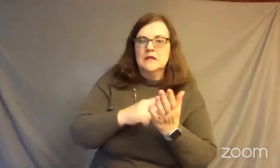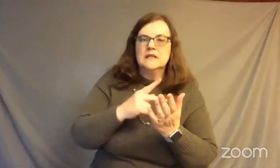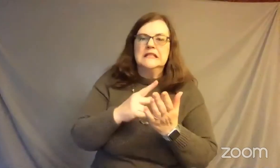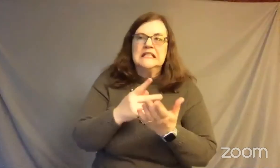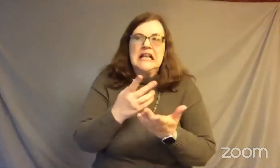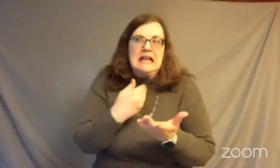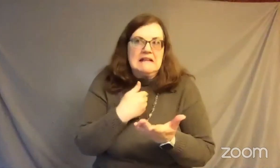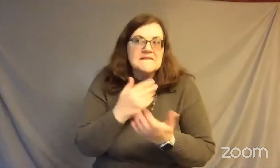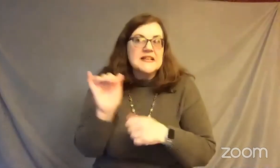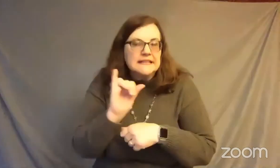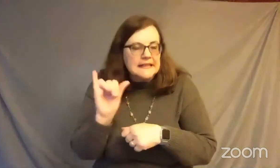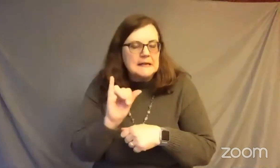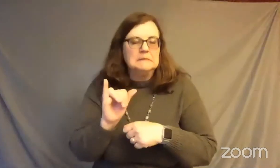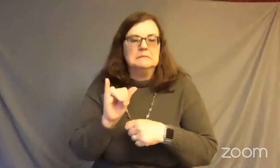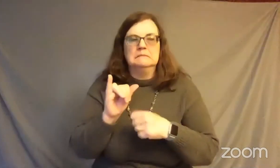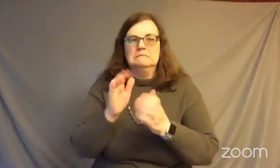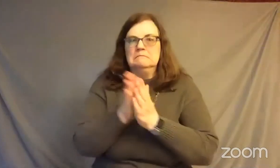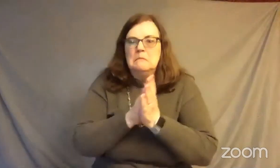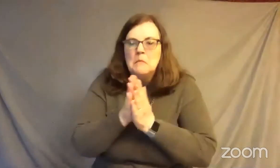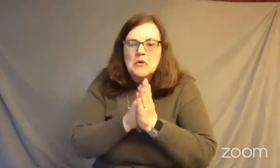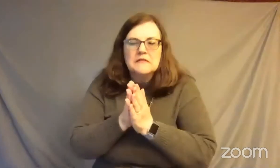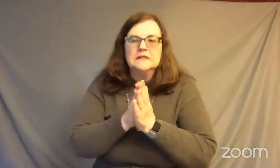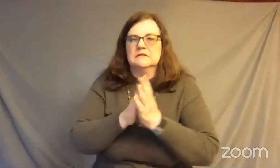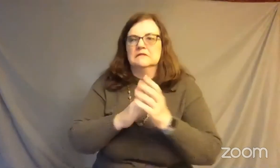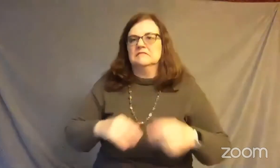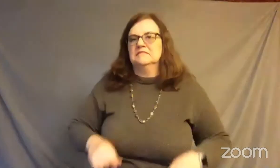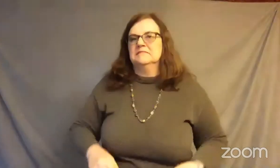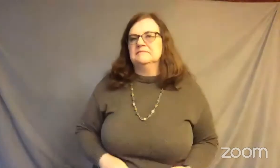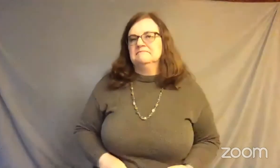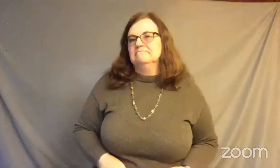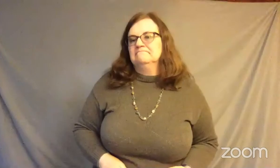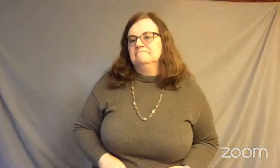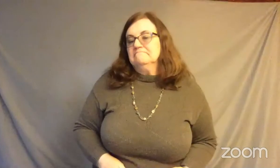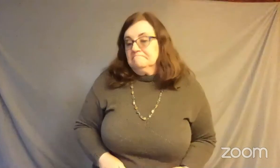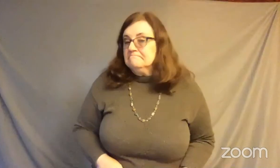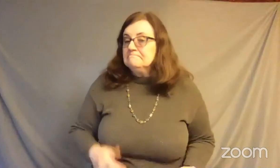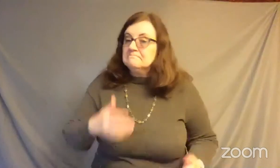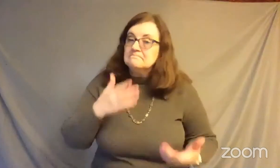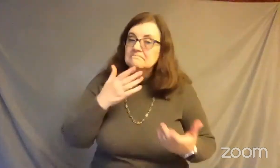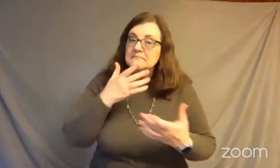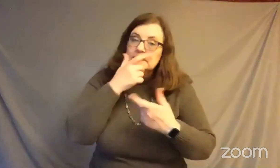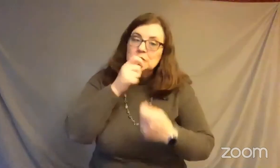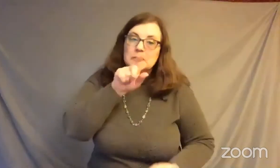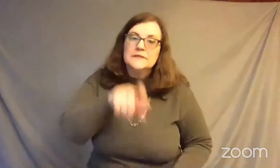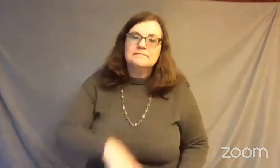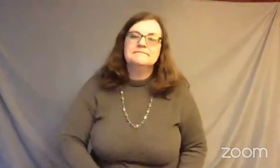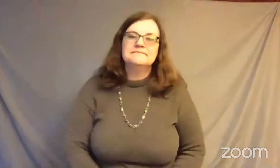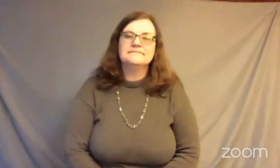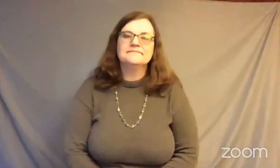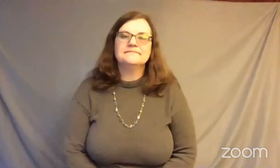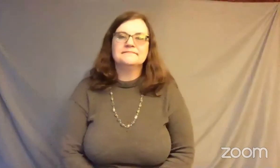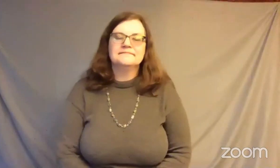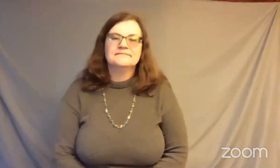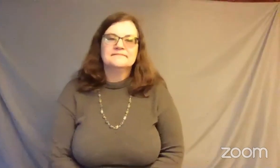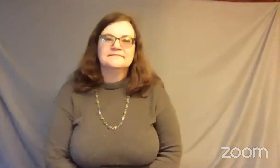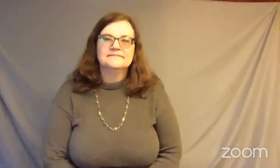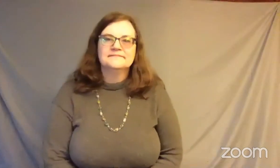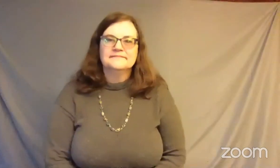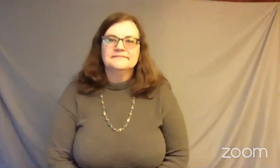And one could see whether the final position versus doubling has any effect on that effort